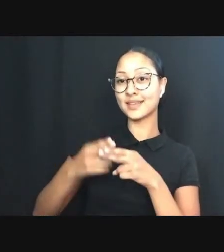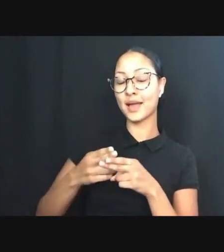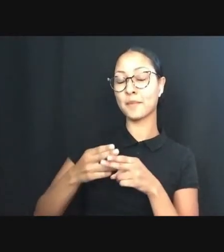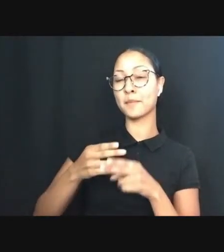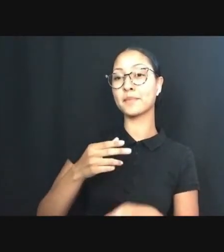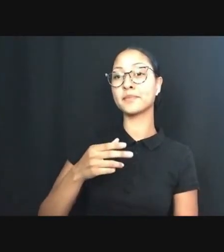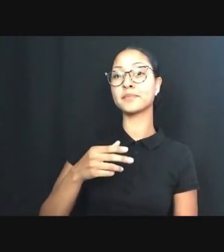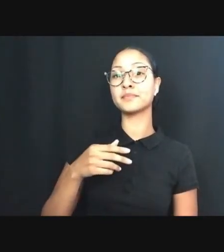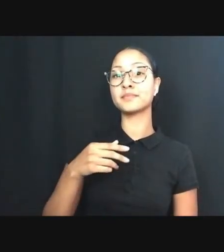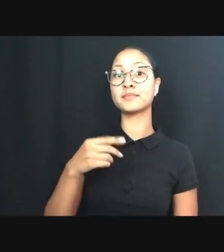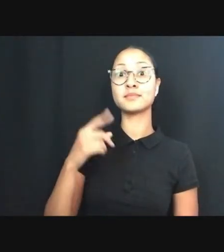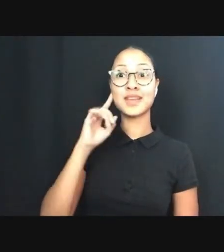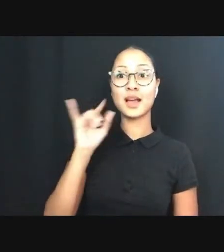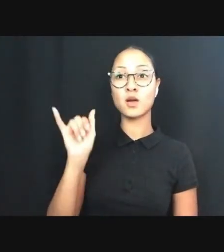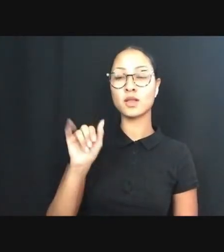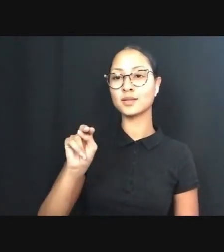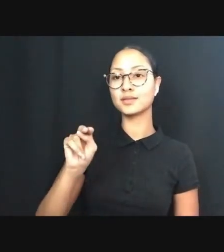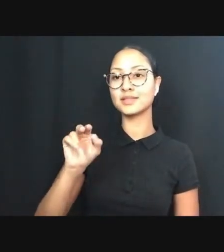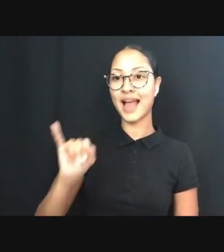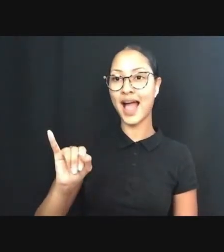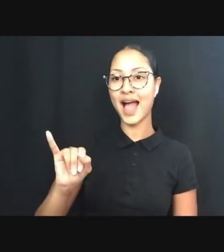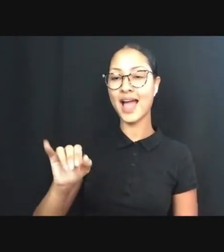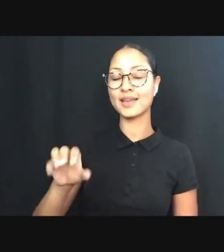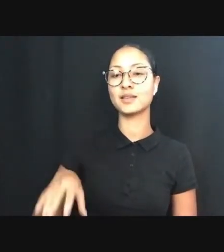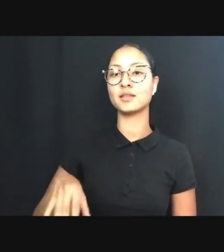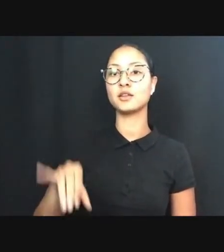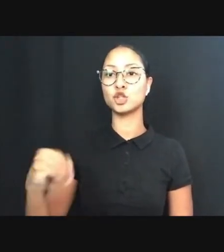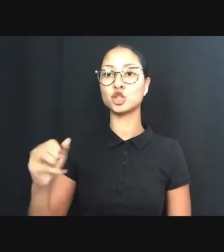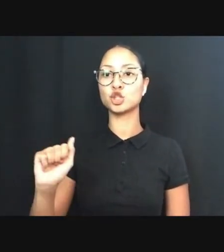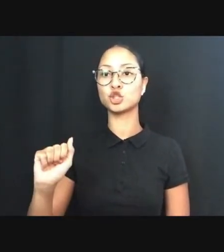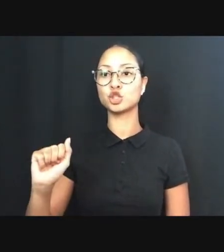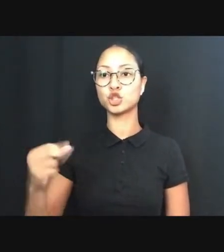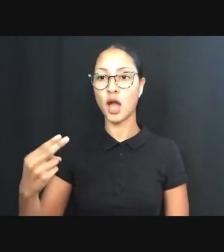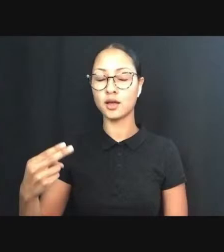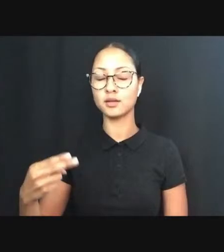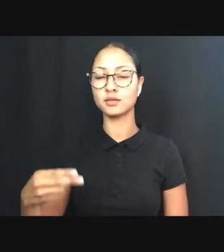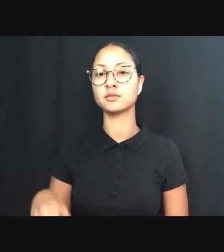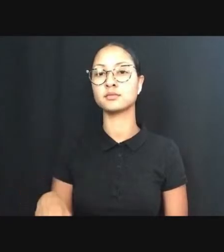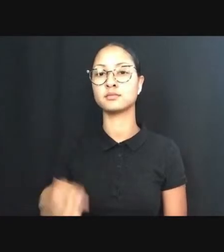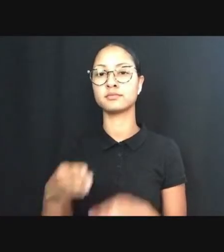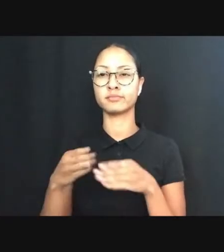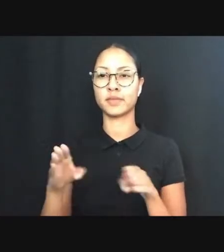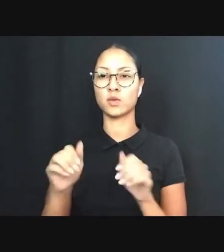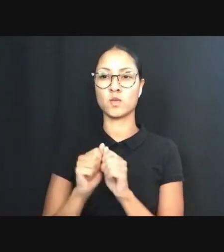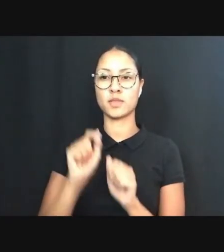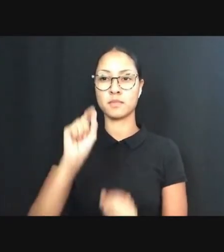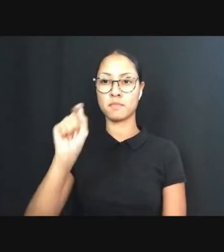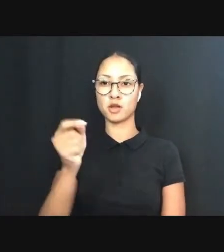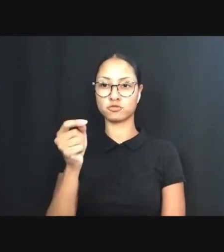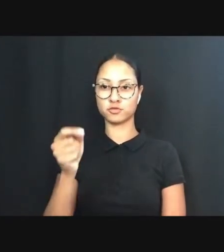blade, also known as an apostrophe. I make art. Thank you.